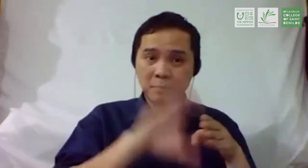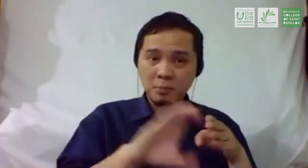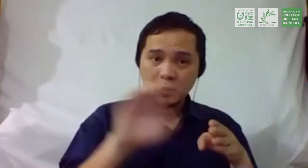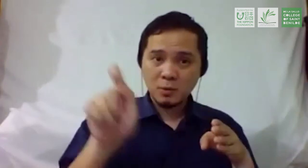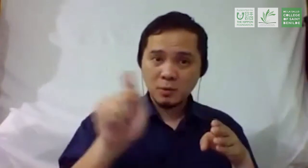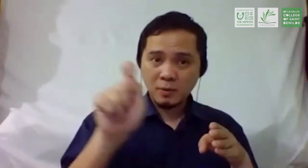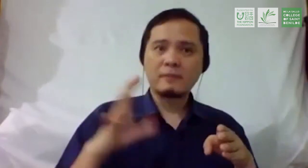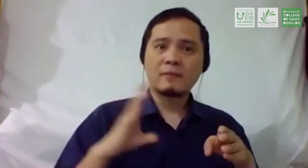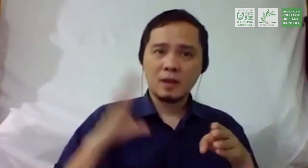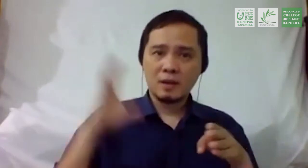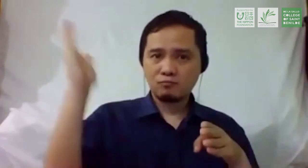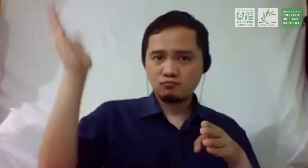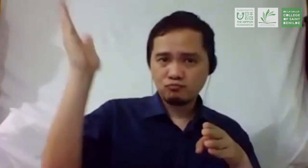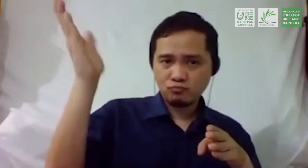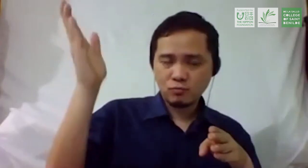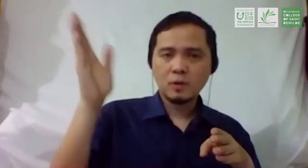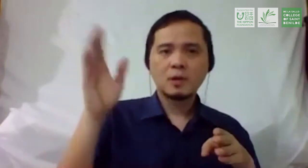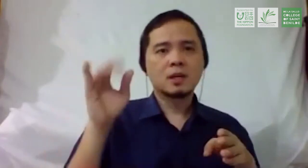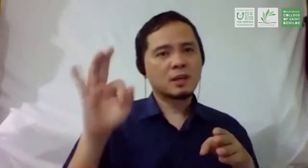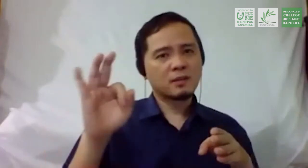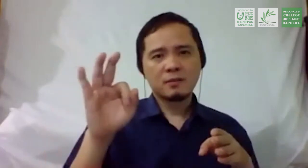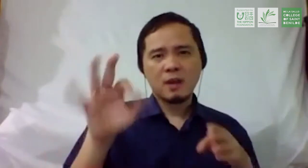need until Wednesday, okay.